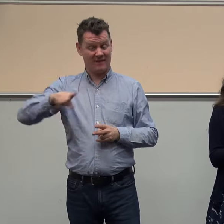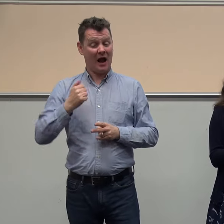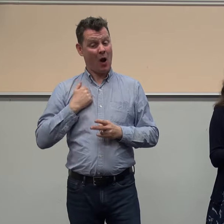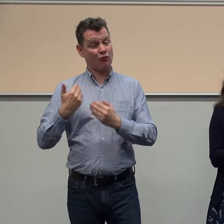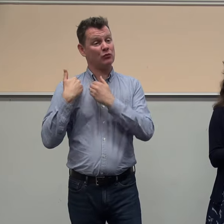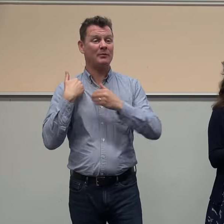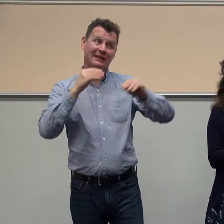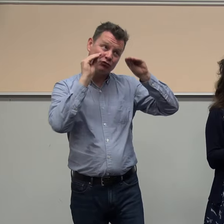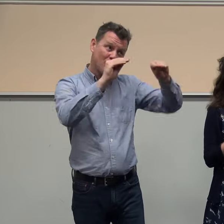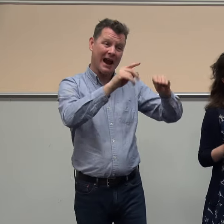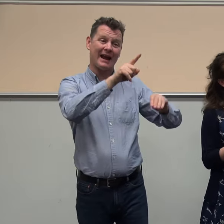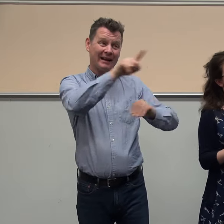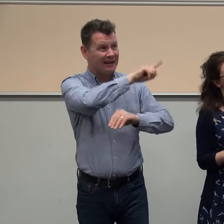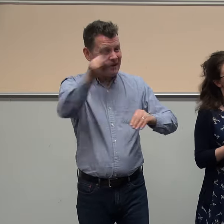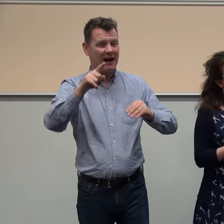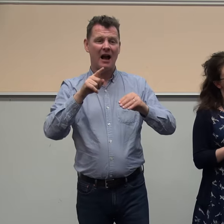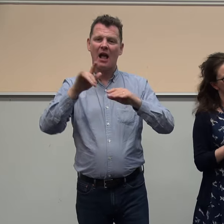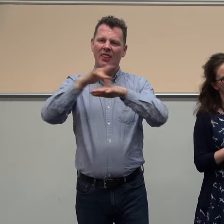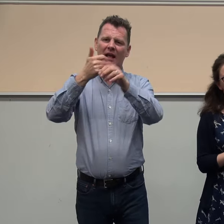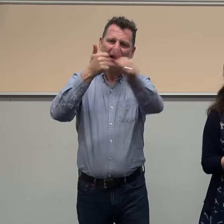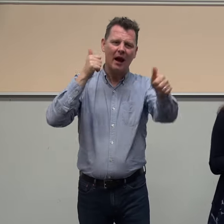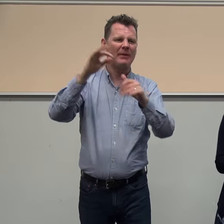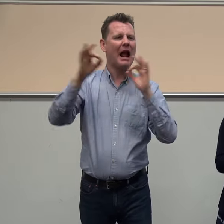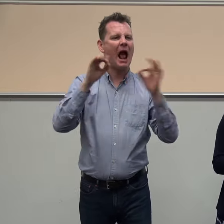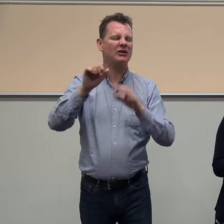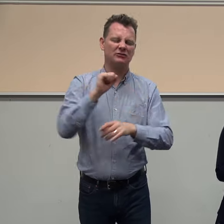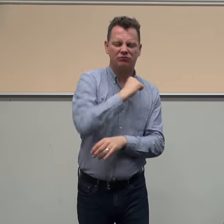and actors about how we work?